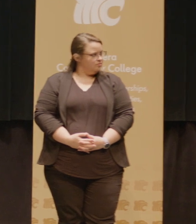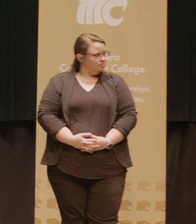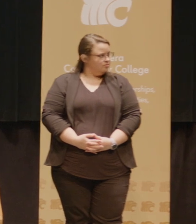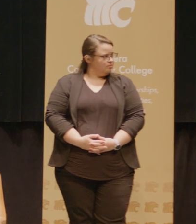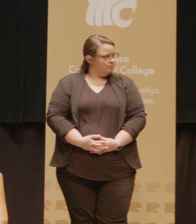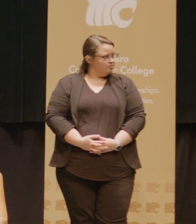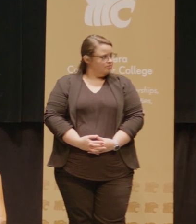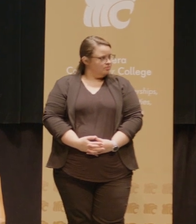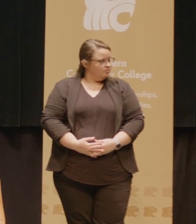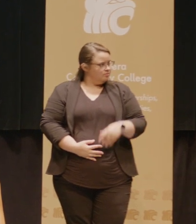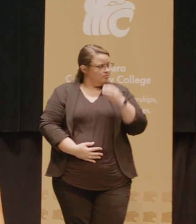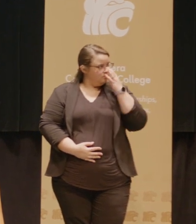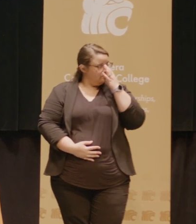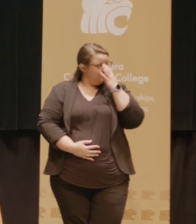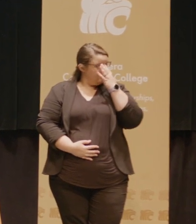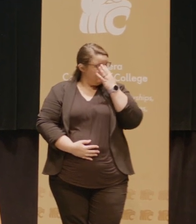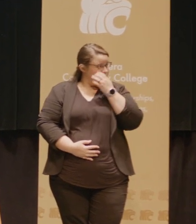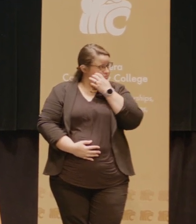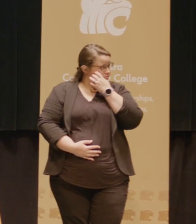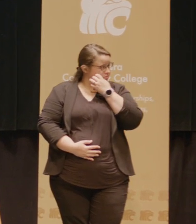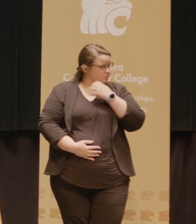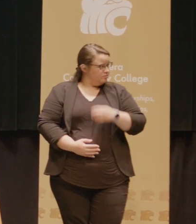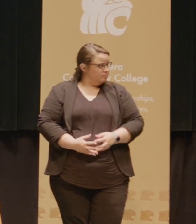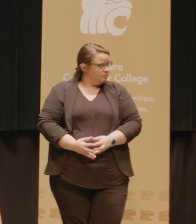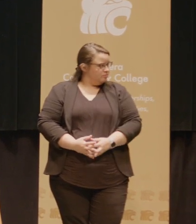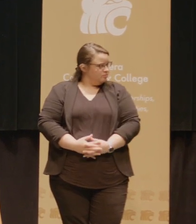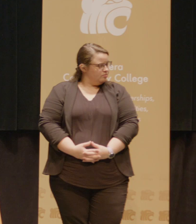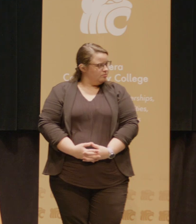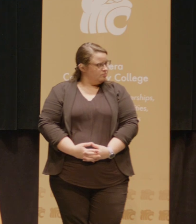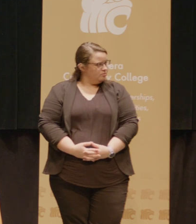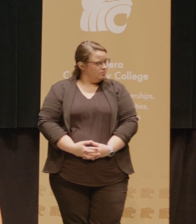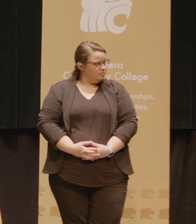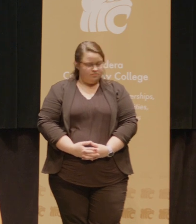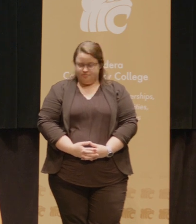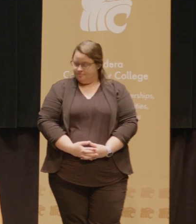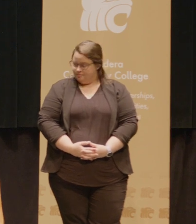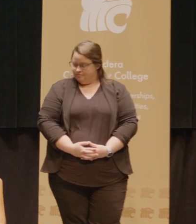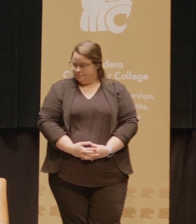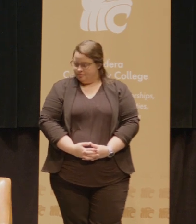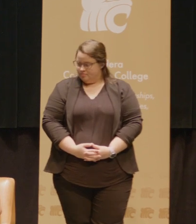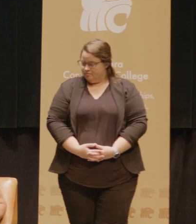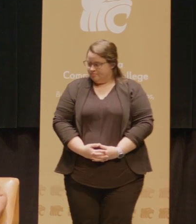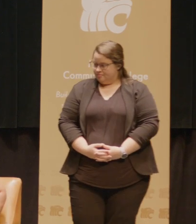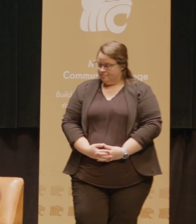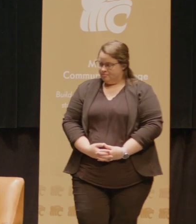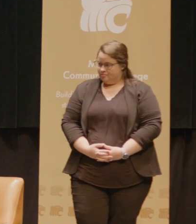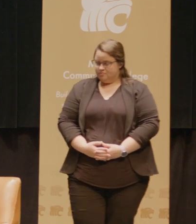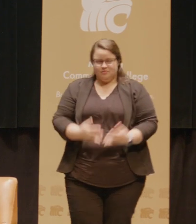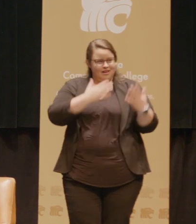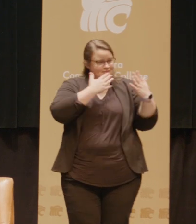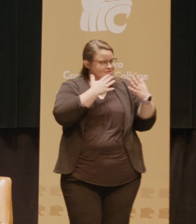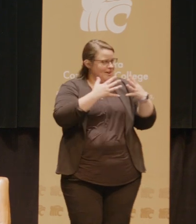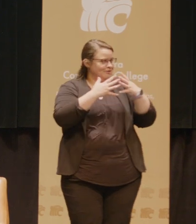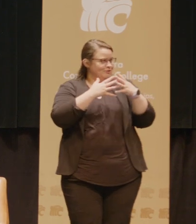its role in the area of trauma. Can you unpack how that might manifest in our students today? Thank you